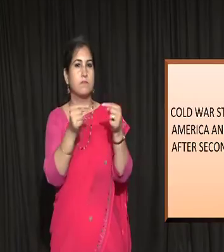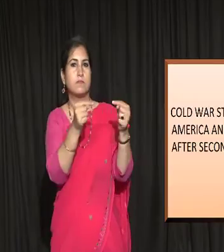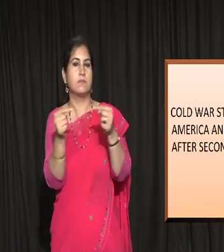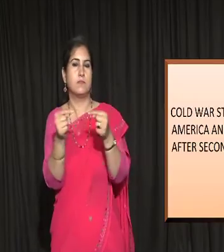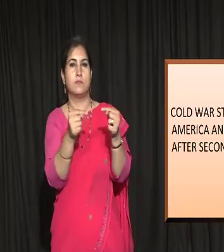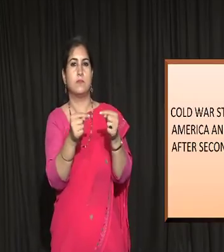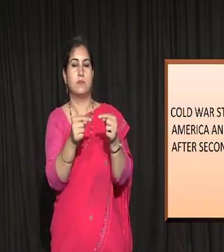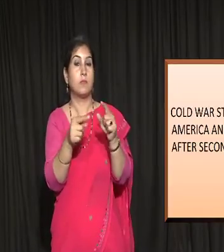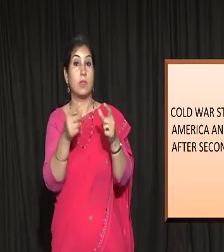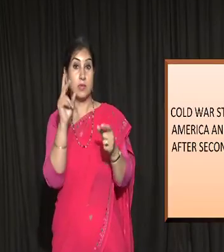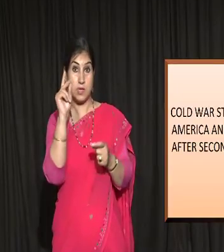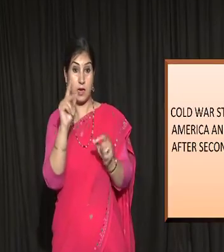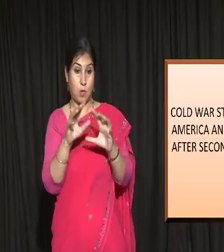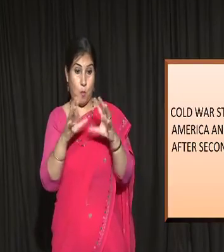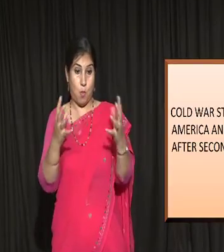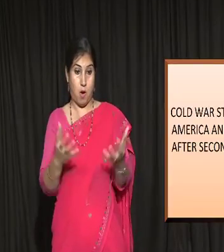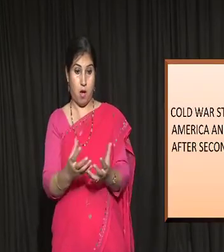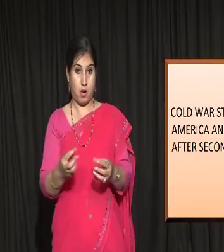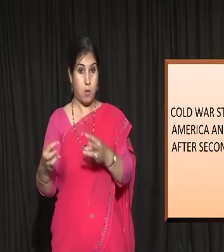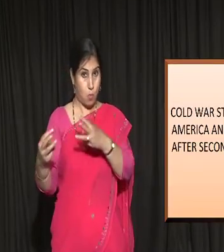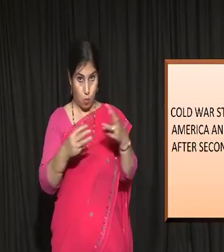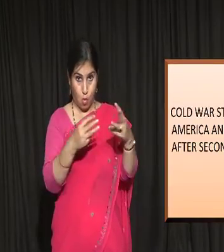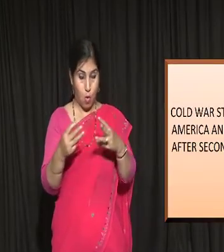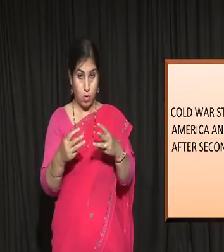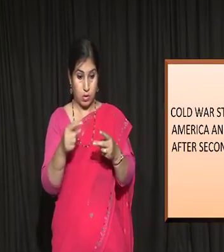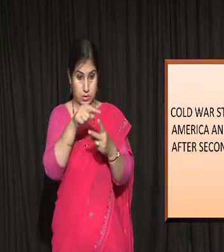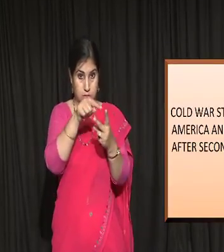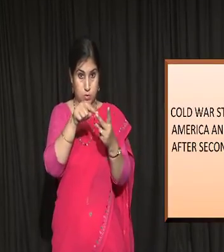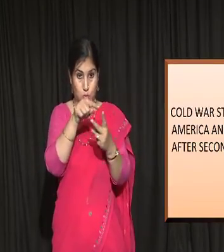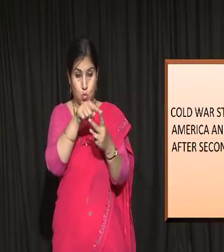As after the Second World War, these two countries became superpowers,